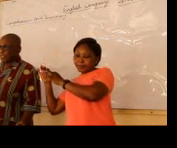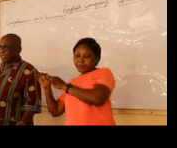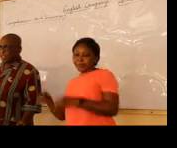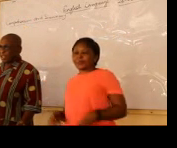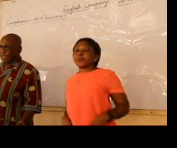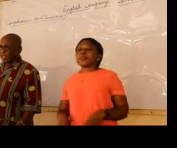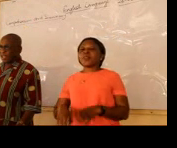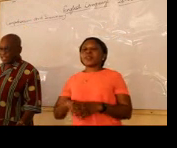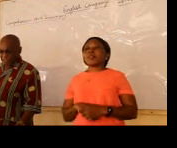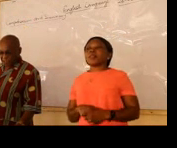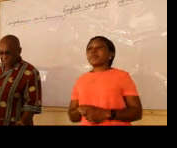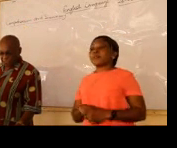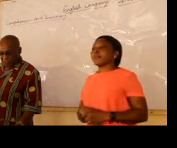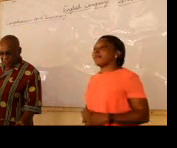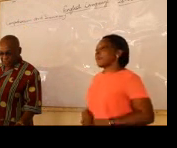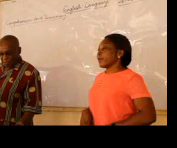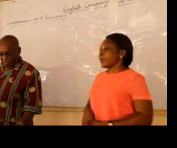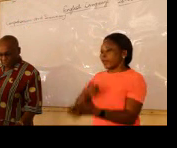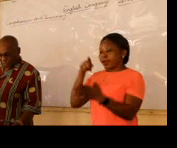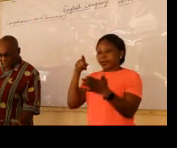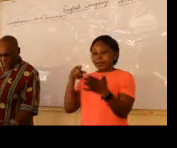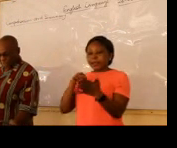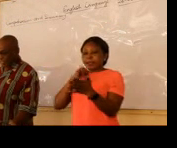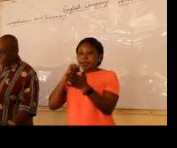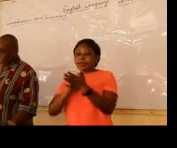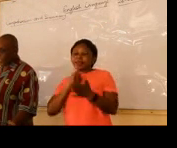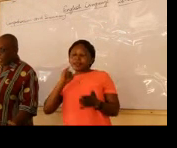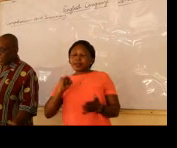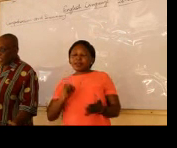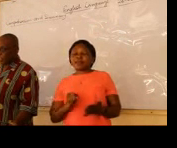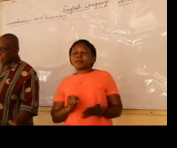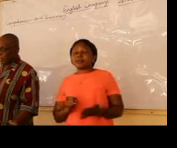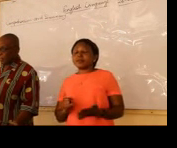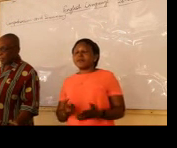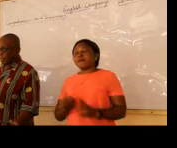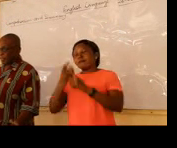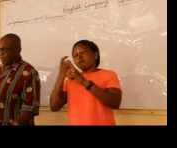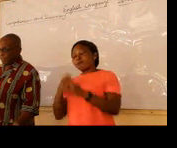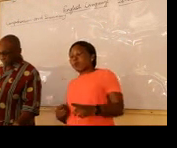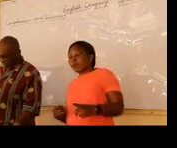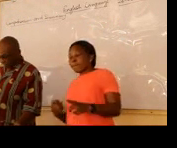This is lifted from Oxford English